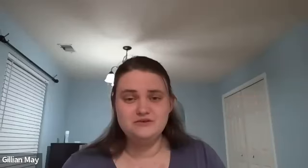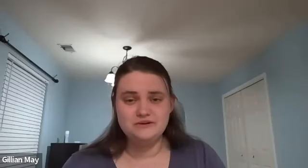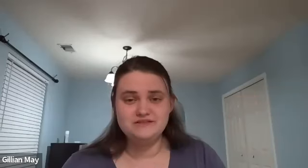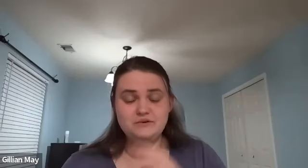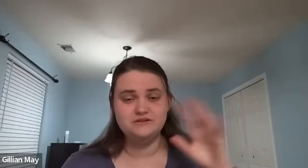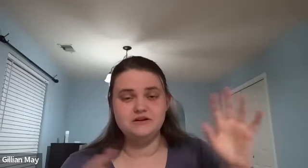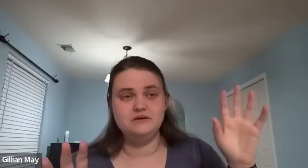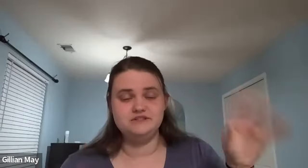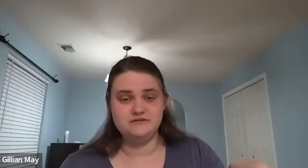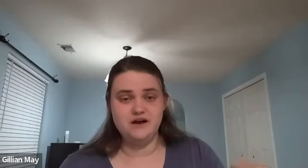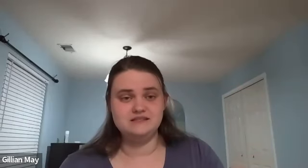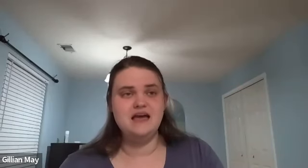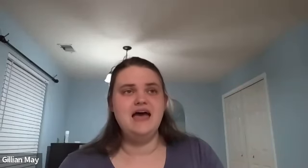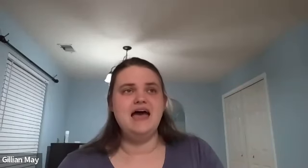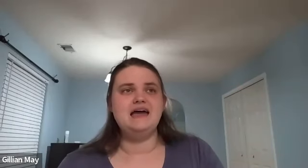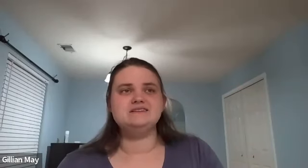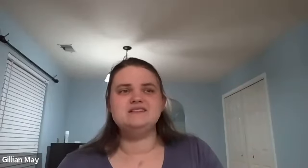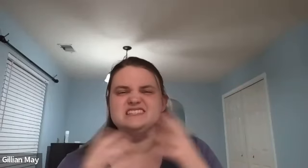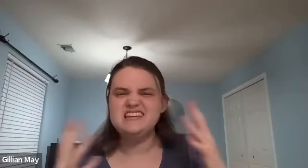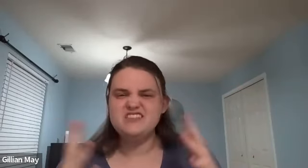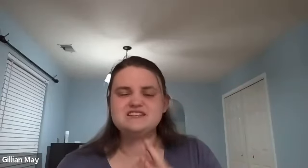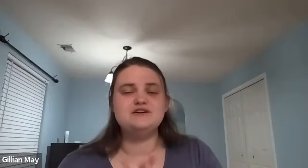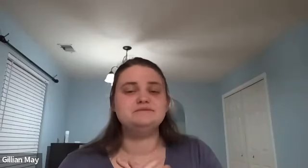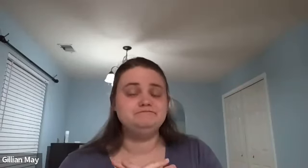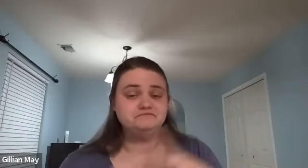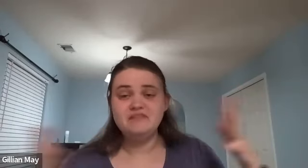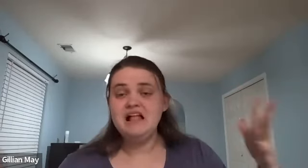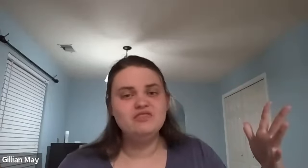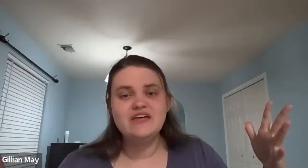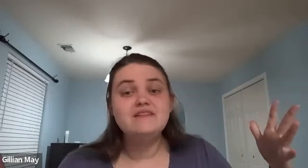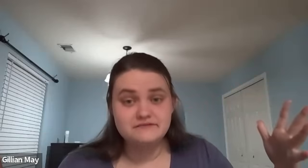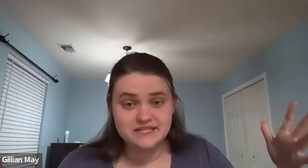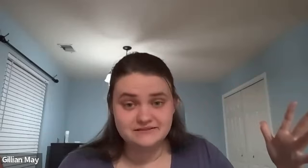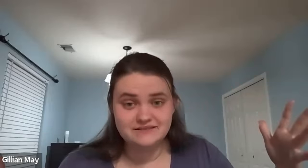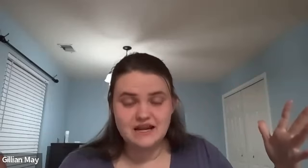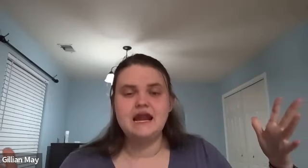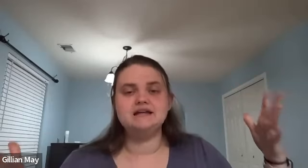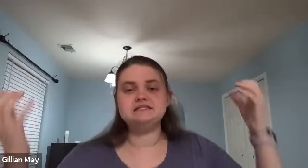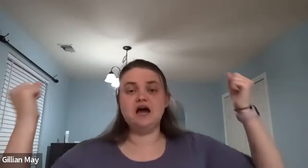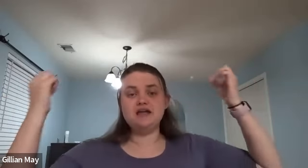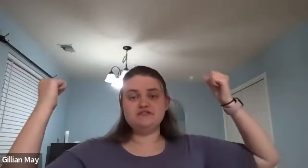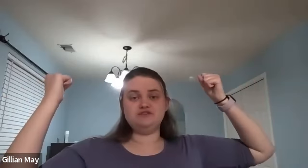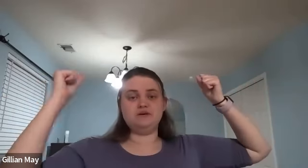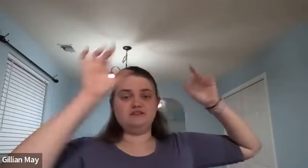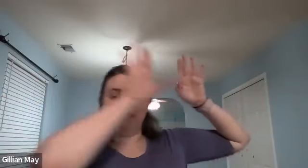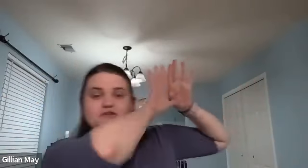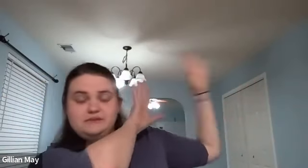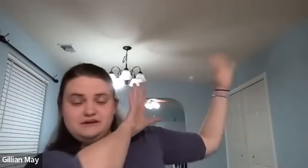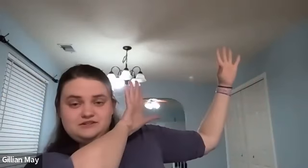the Wizard of Oz, and I was like, let's see how this goes. They loved it. And I signed the stories. Like I put the picture, I